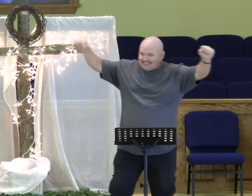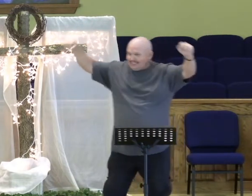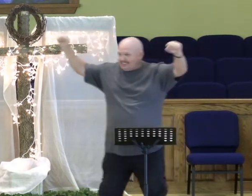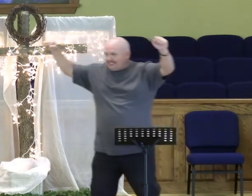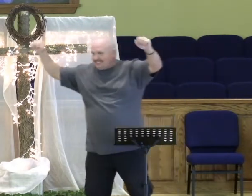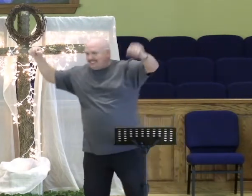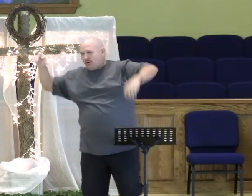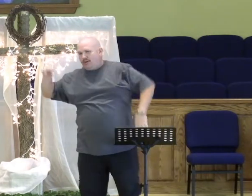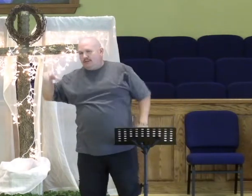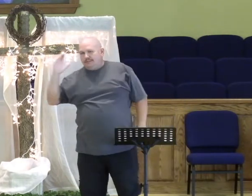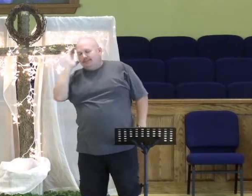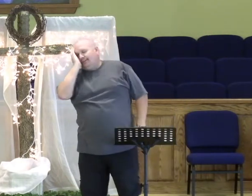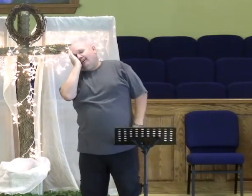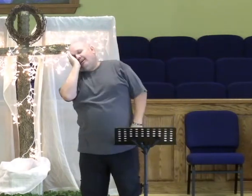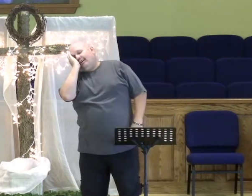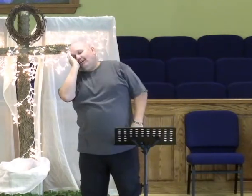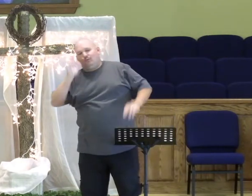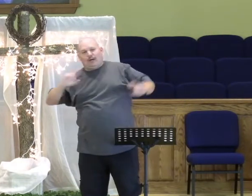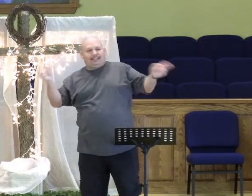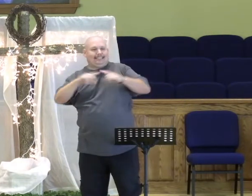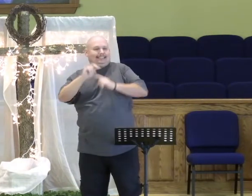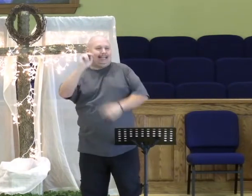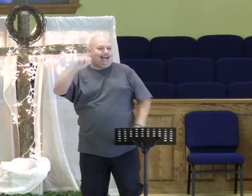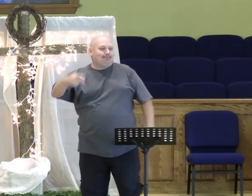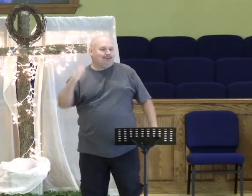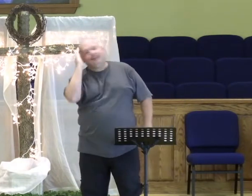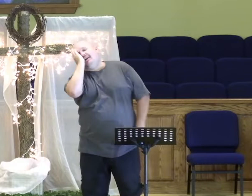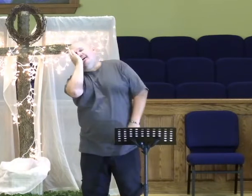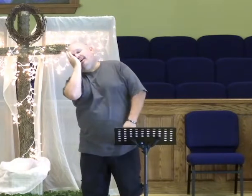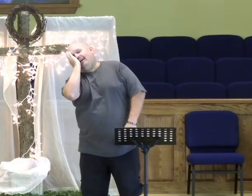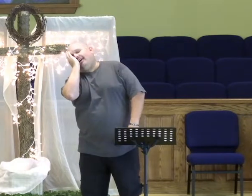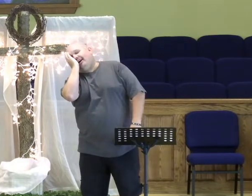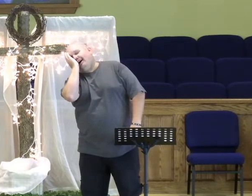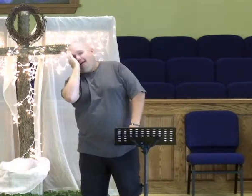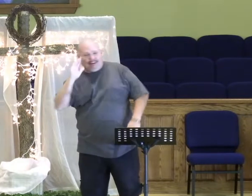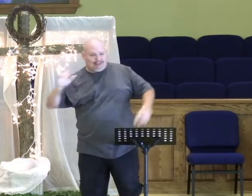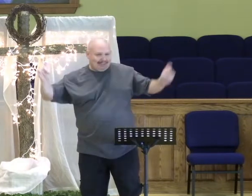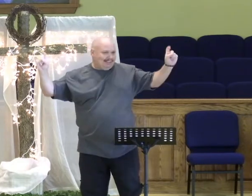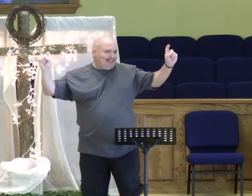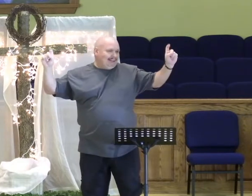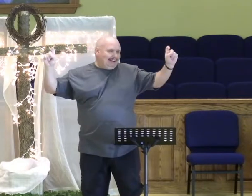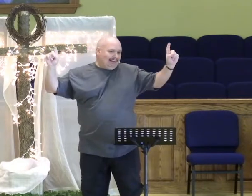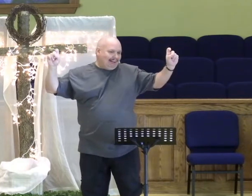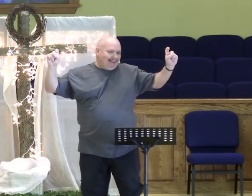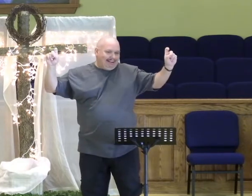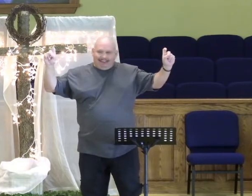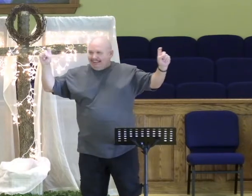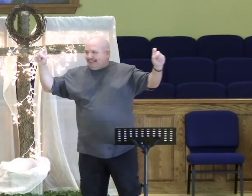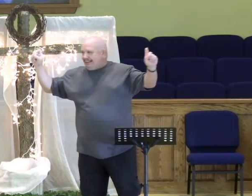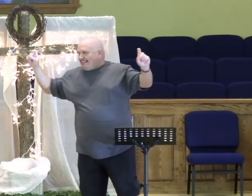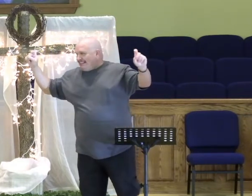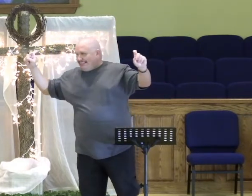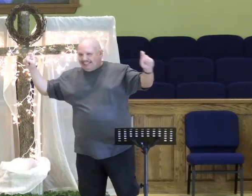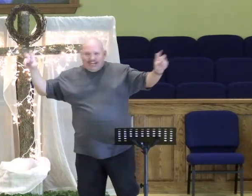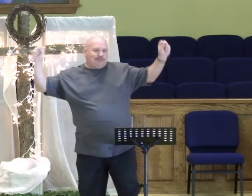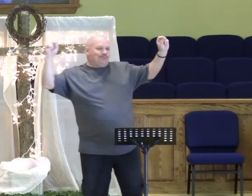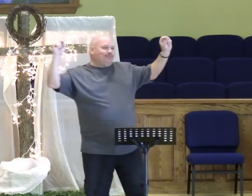right? That was fun, yeah. And then you went home and took a nap. Who went and took a nap, right? Some of you guys did.